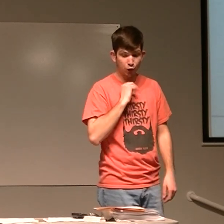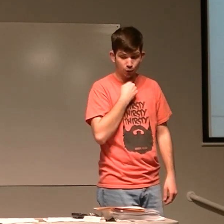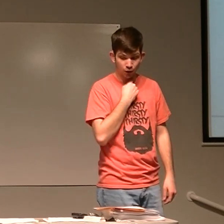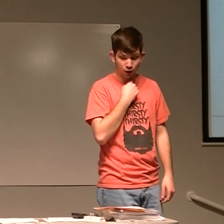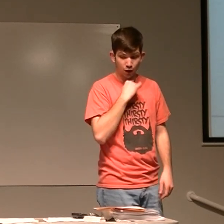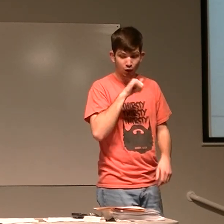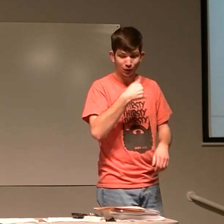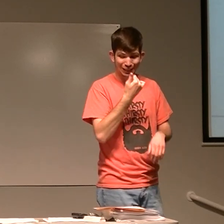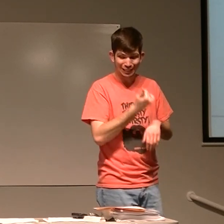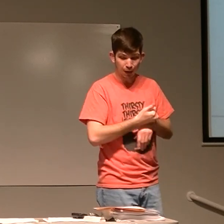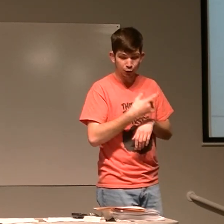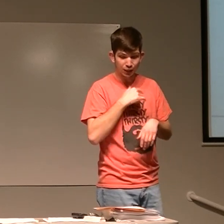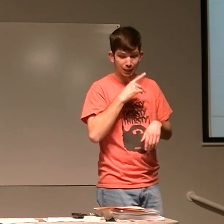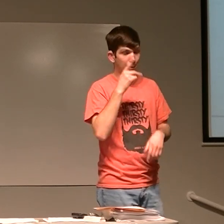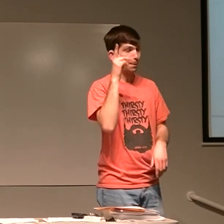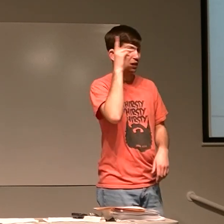Mute, was established in Paris